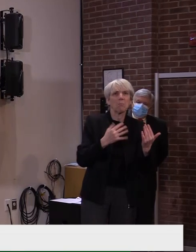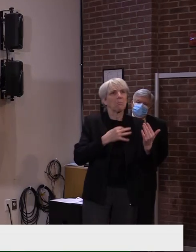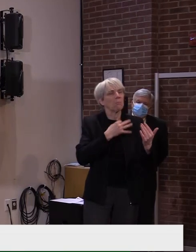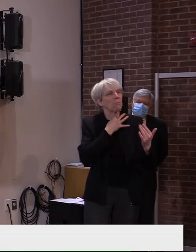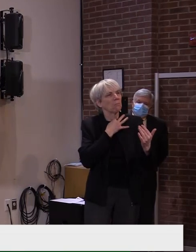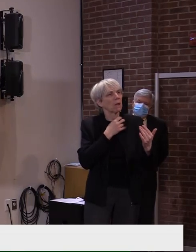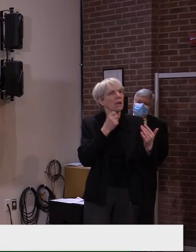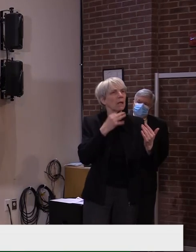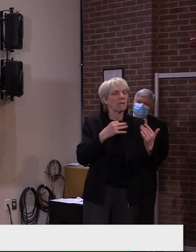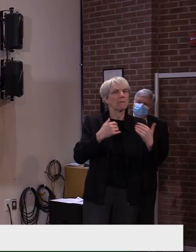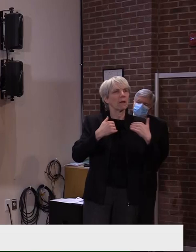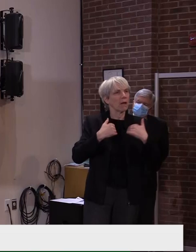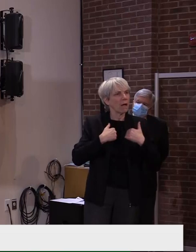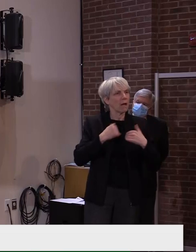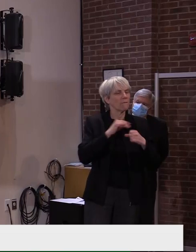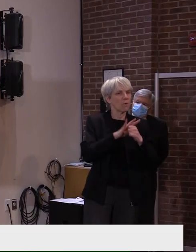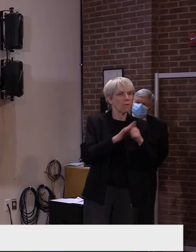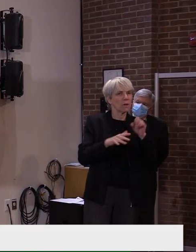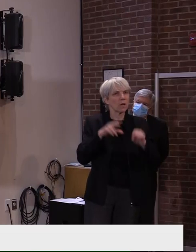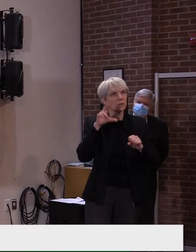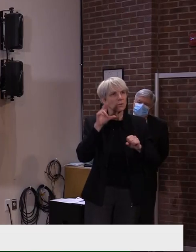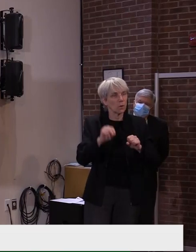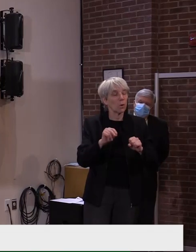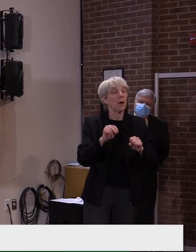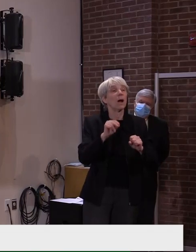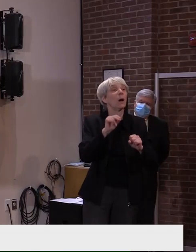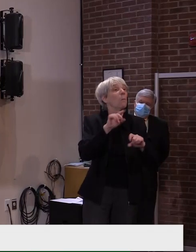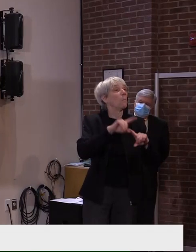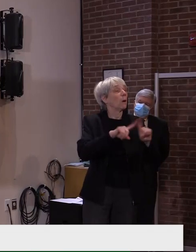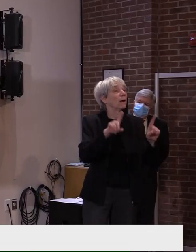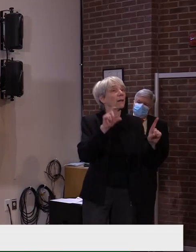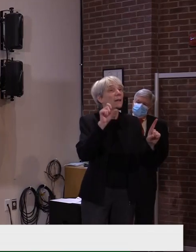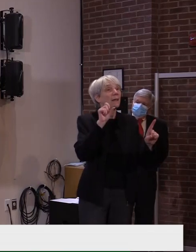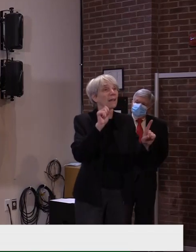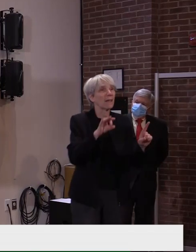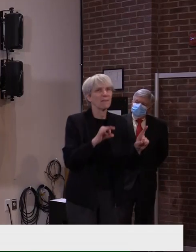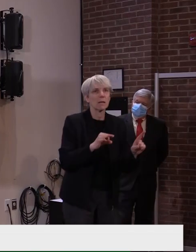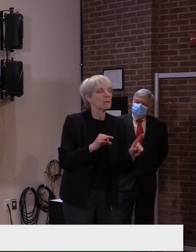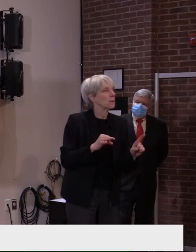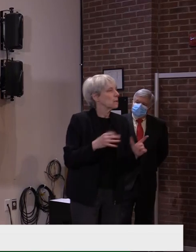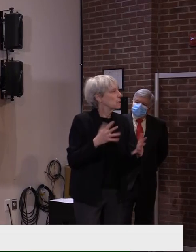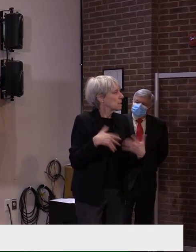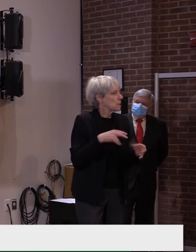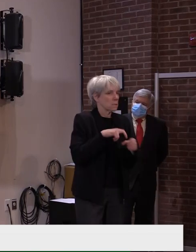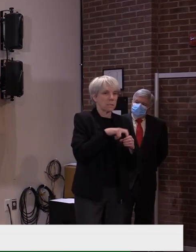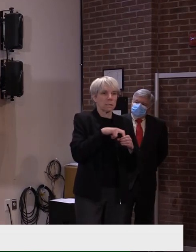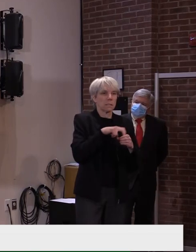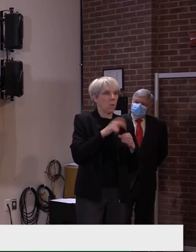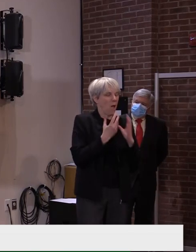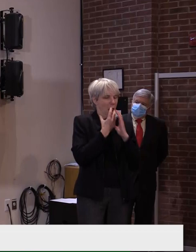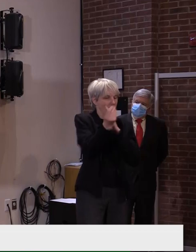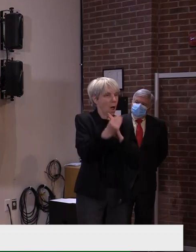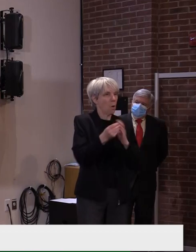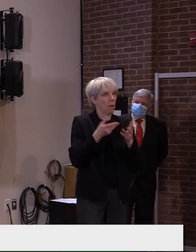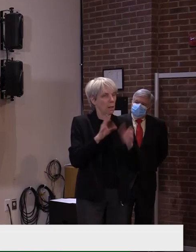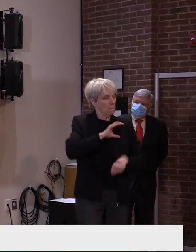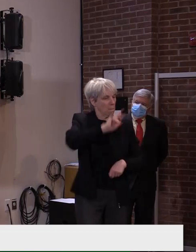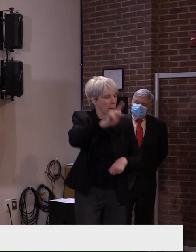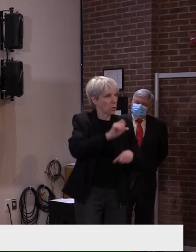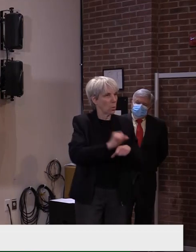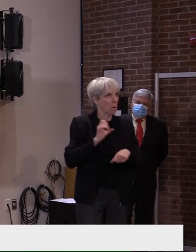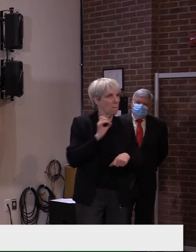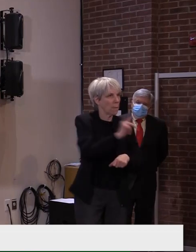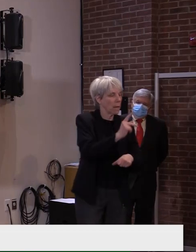testing infrastructure if people wanted to test out of isolation or quarantine. So that's the rationale I've